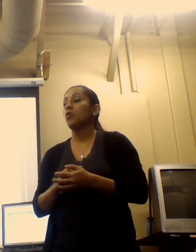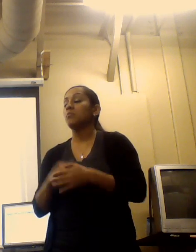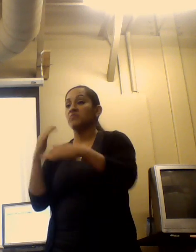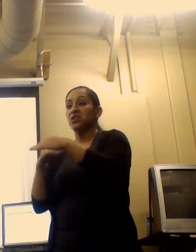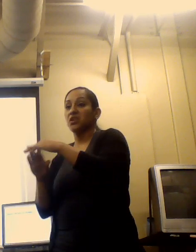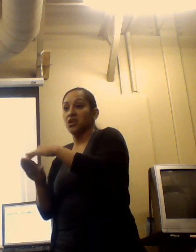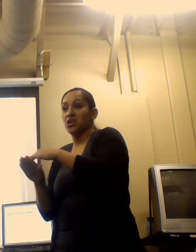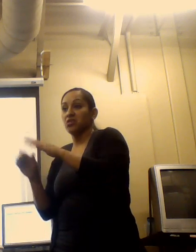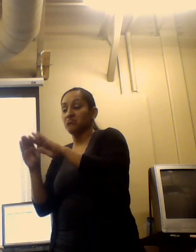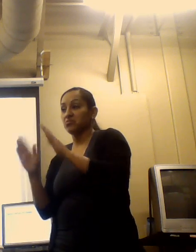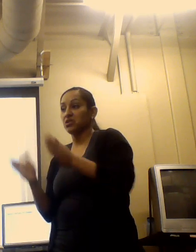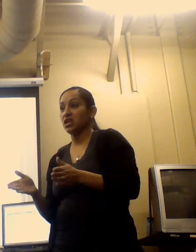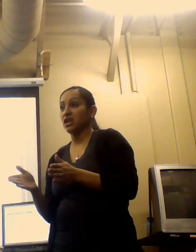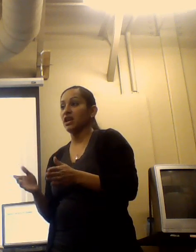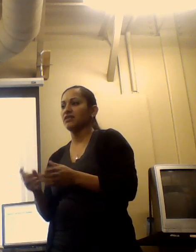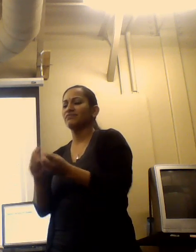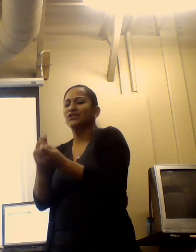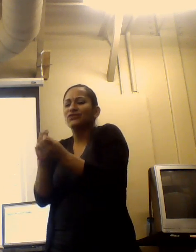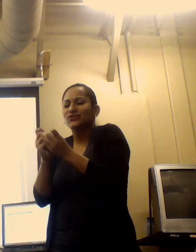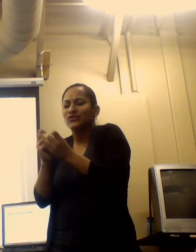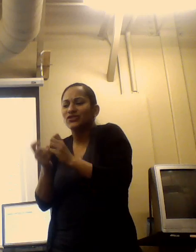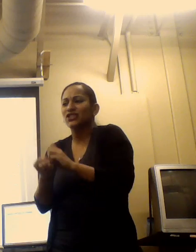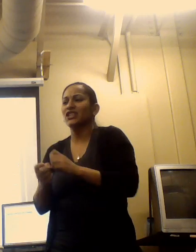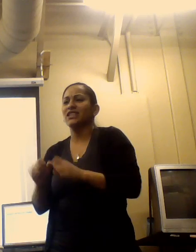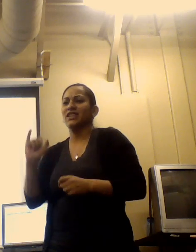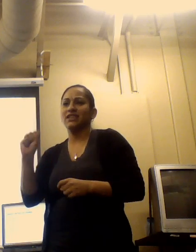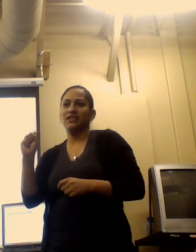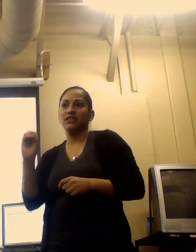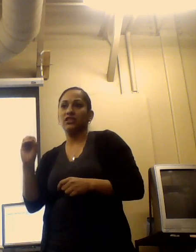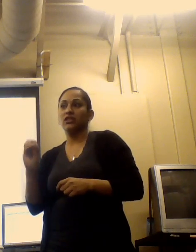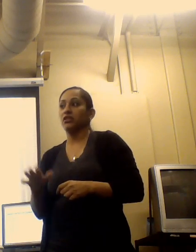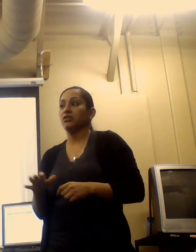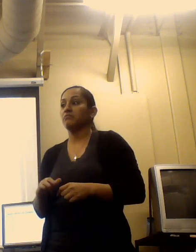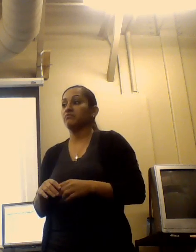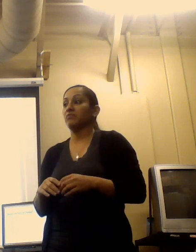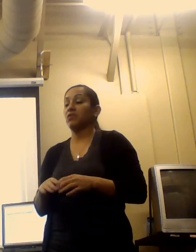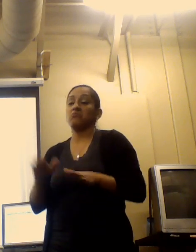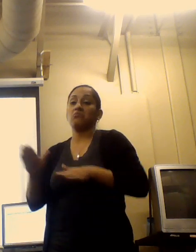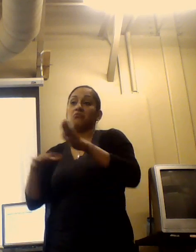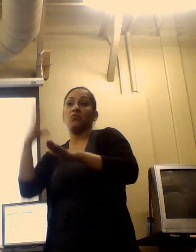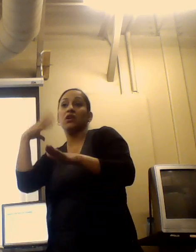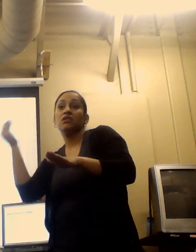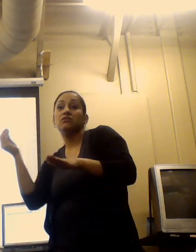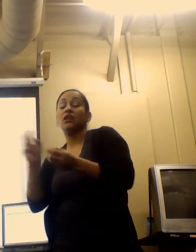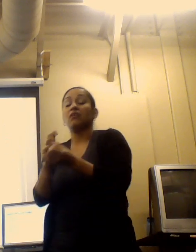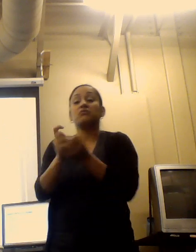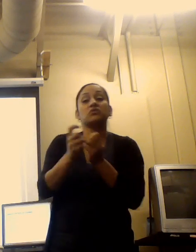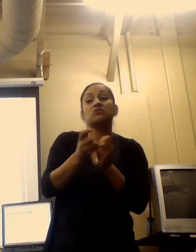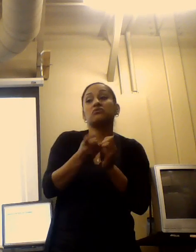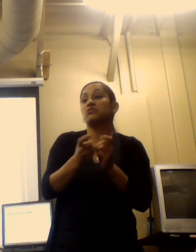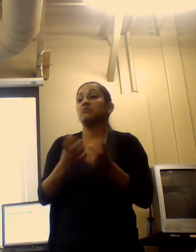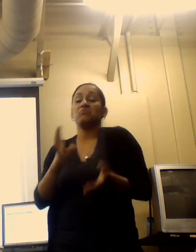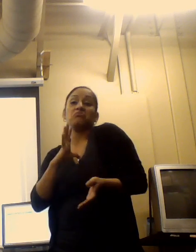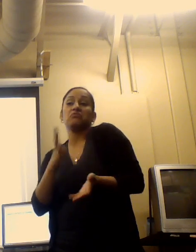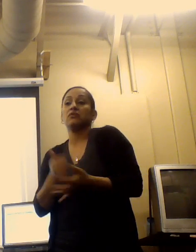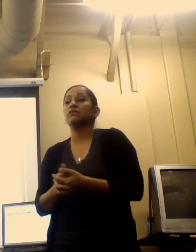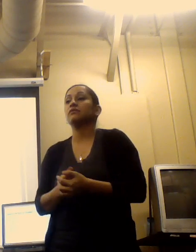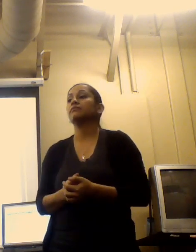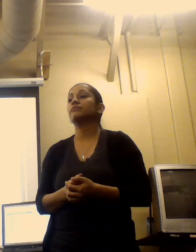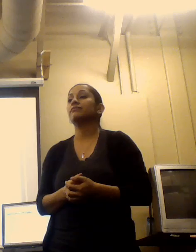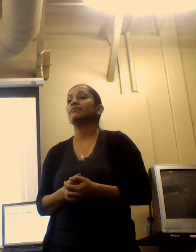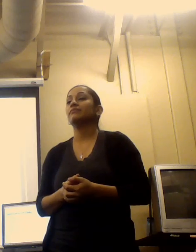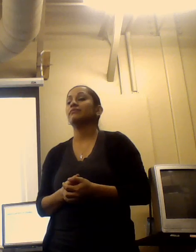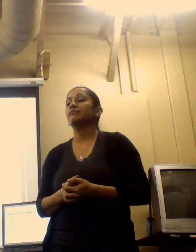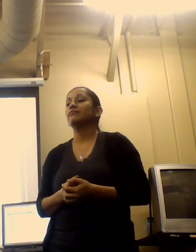I just change that ISO, change it, and then you walk back outside and you just change it. It's just